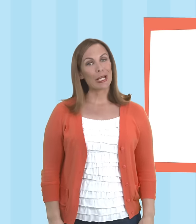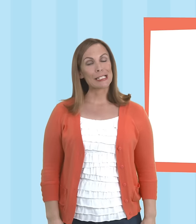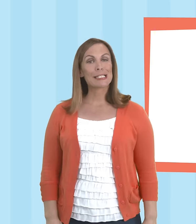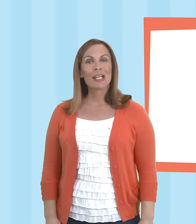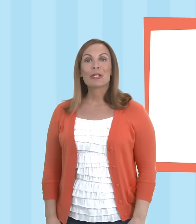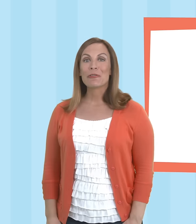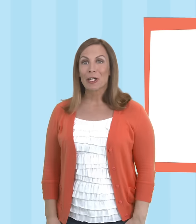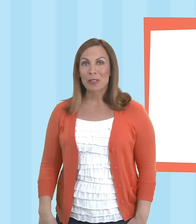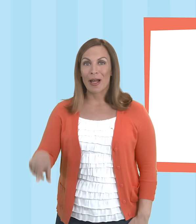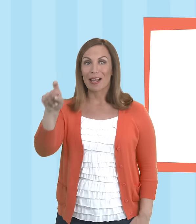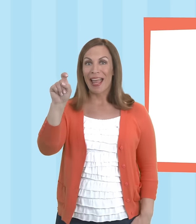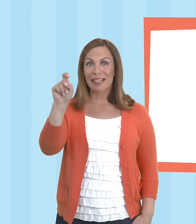X-rays. You fingerspell